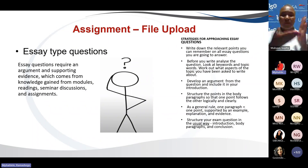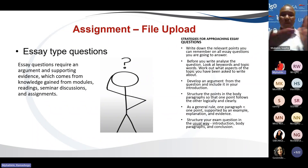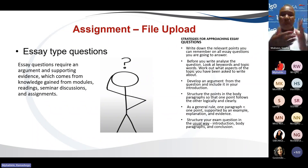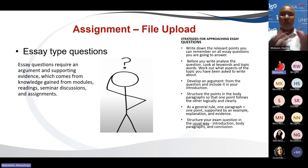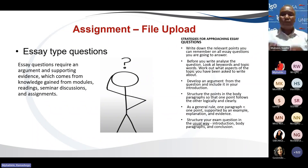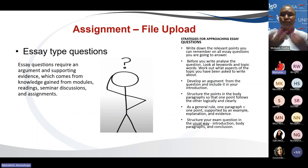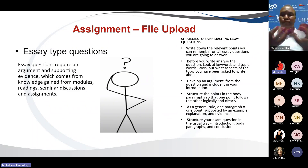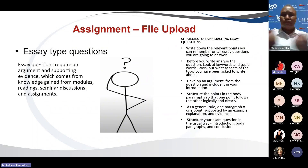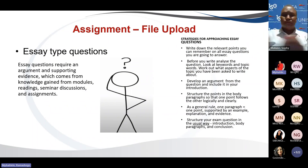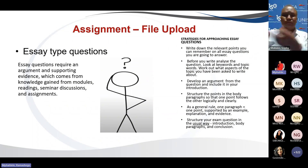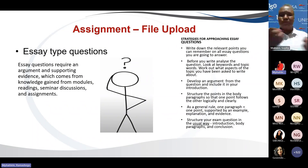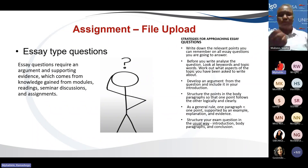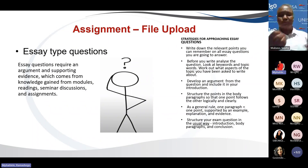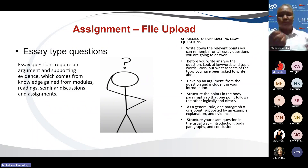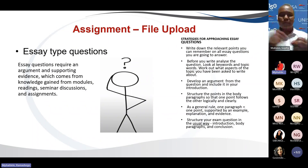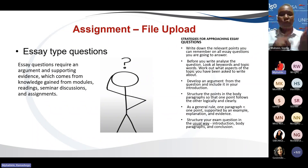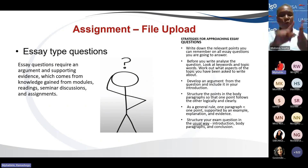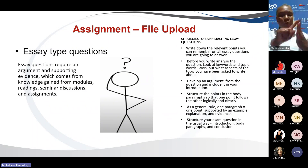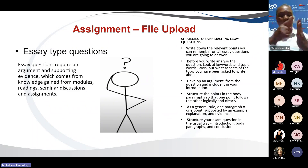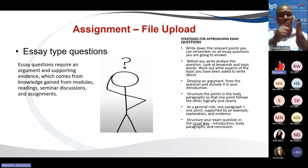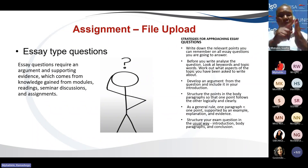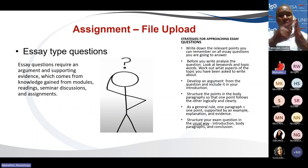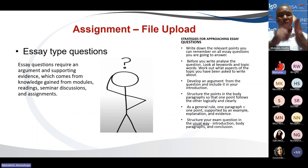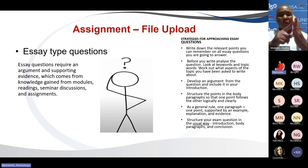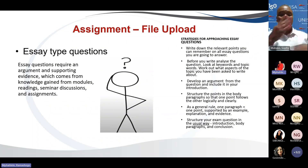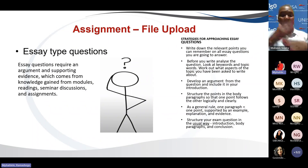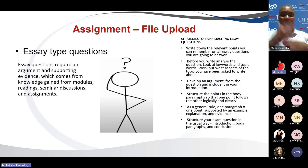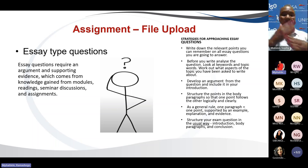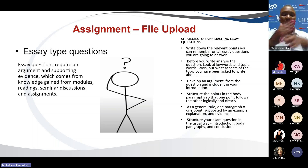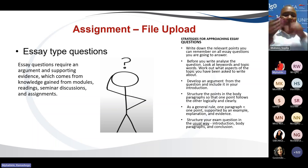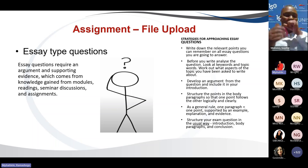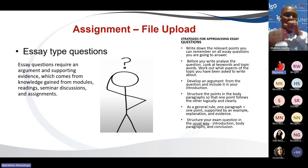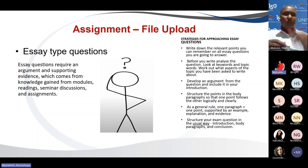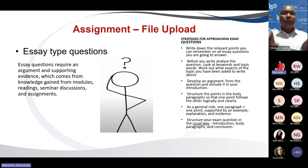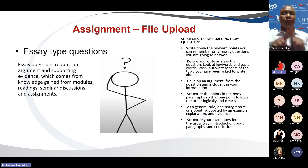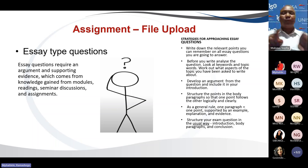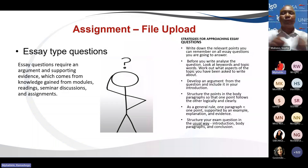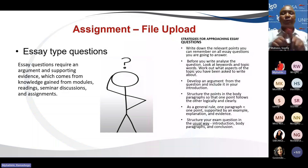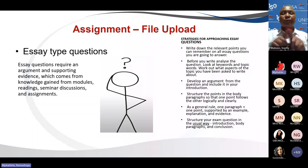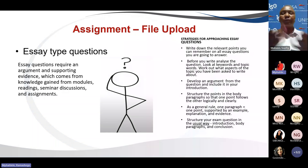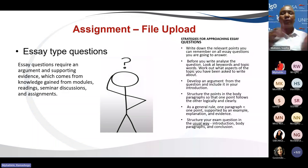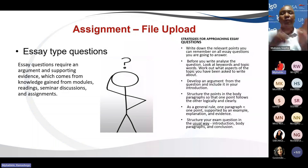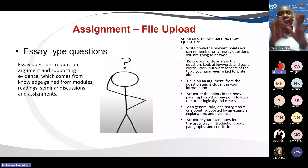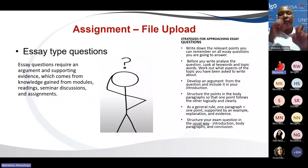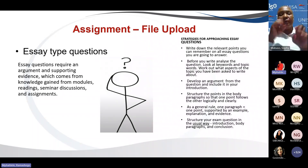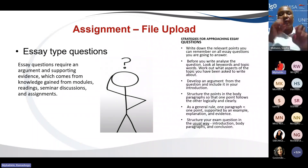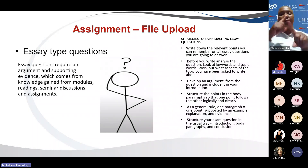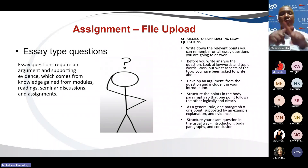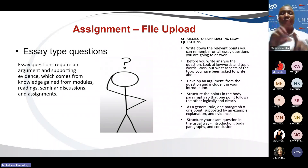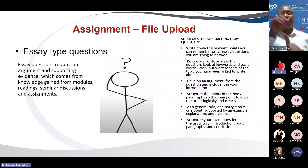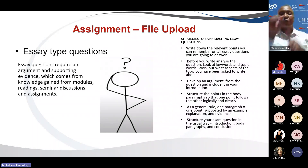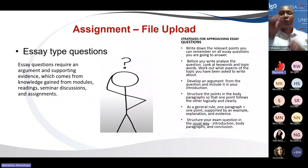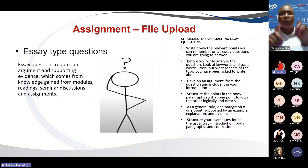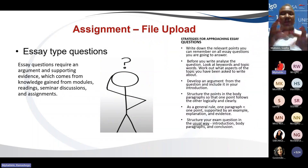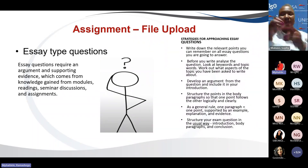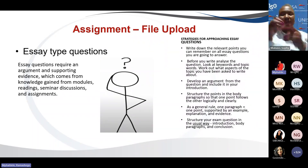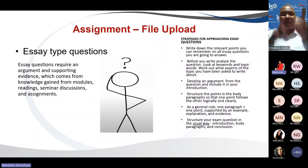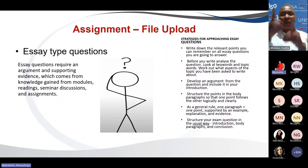allocated according to the points that you make. Suppose the question that says